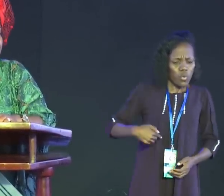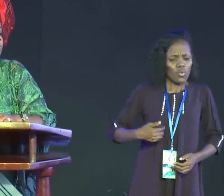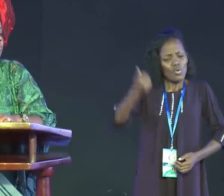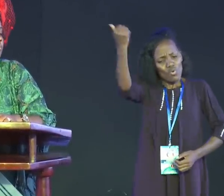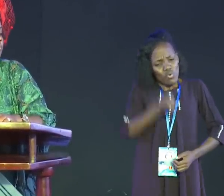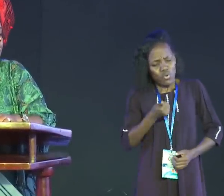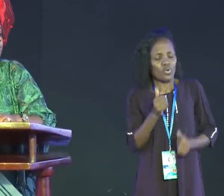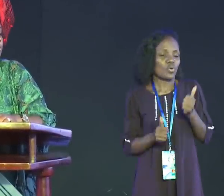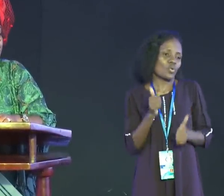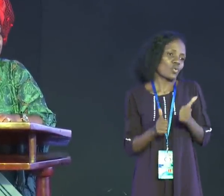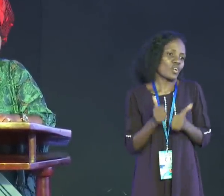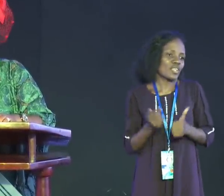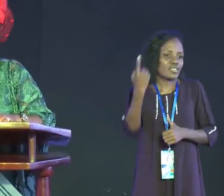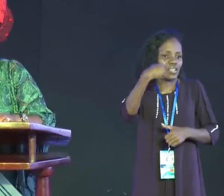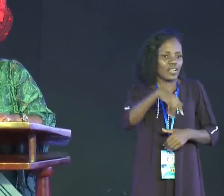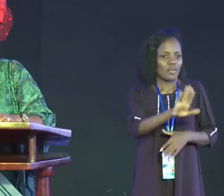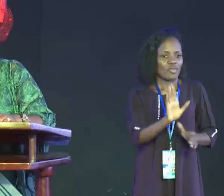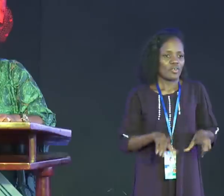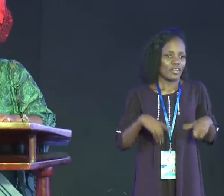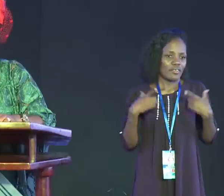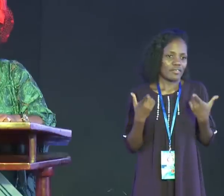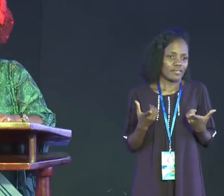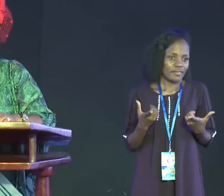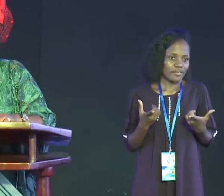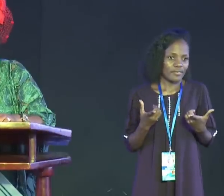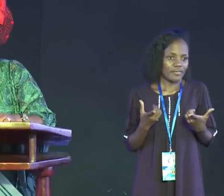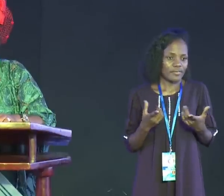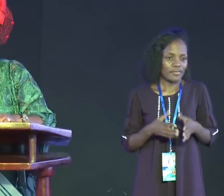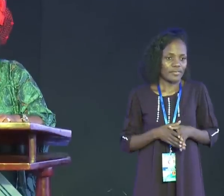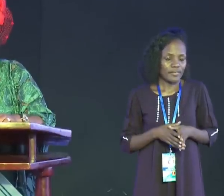what other spear or sword is coming.